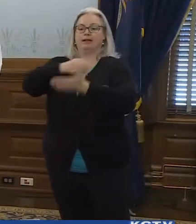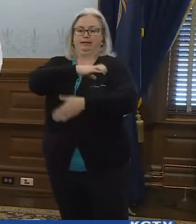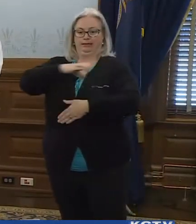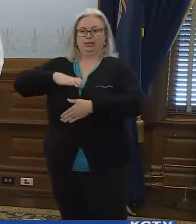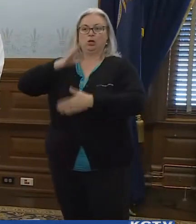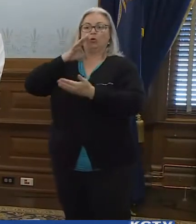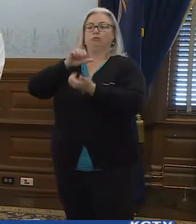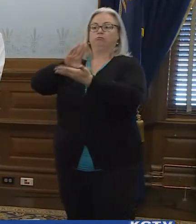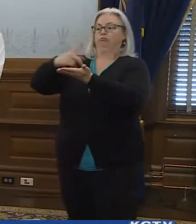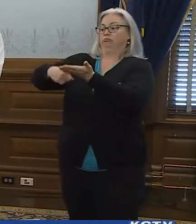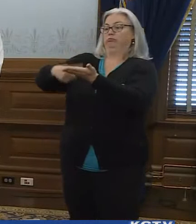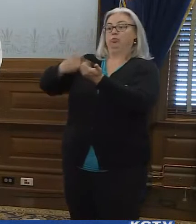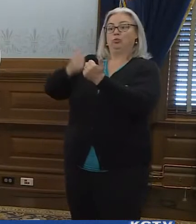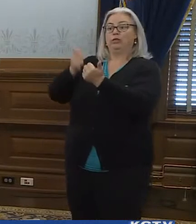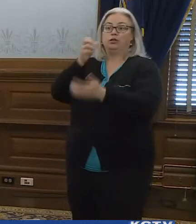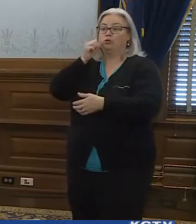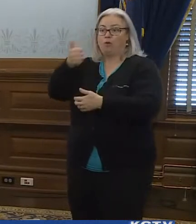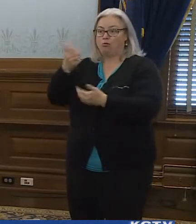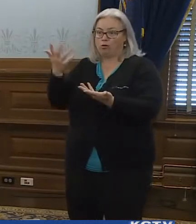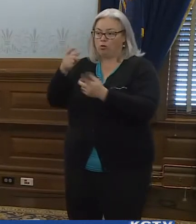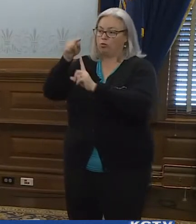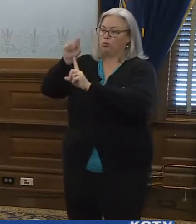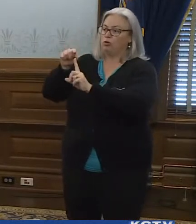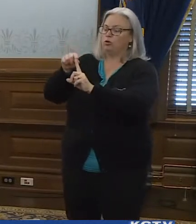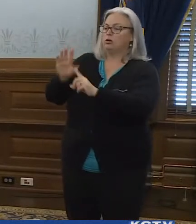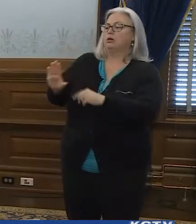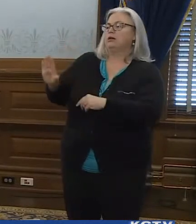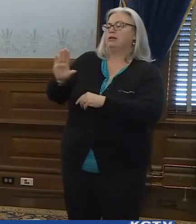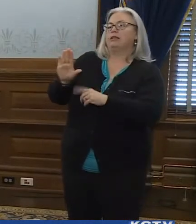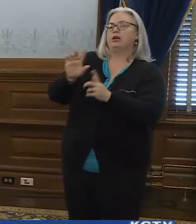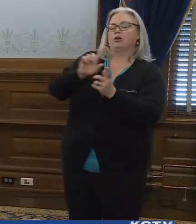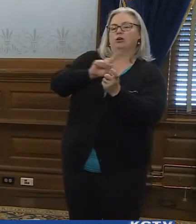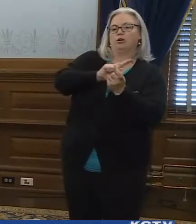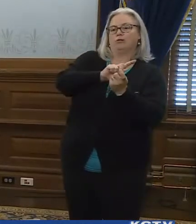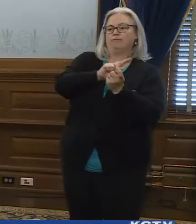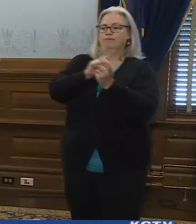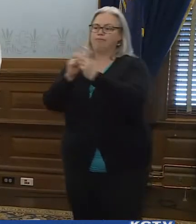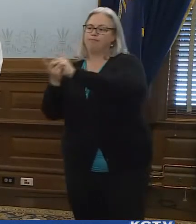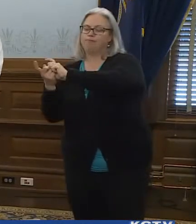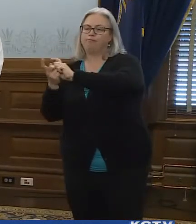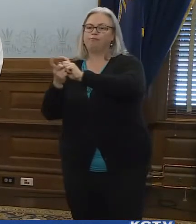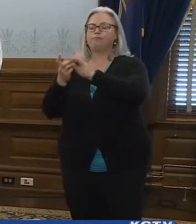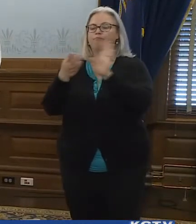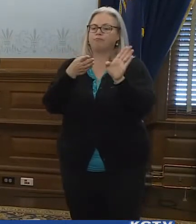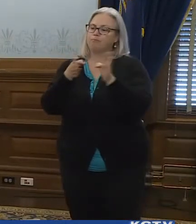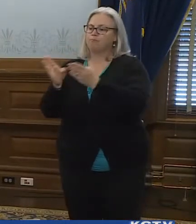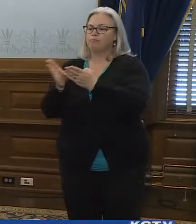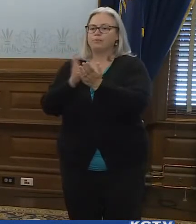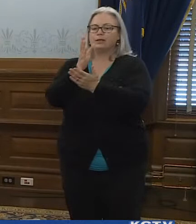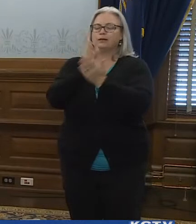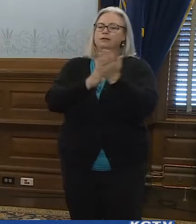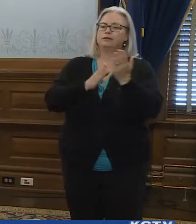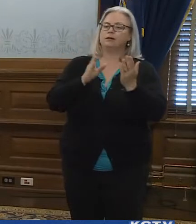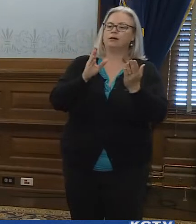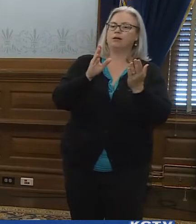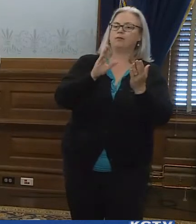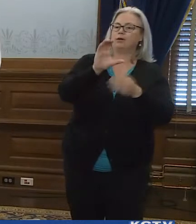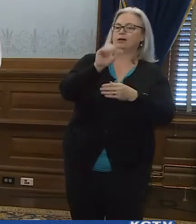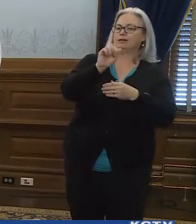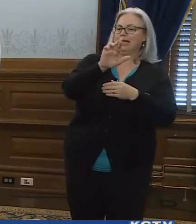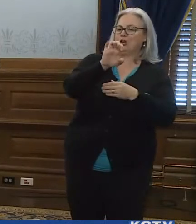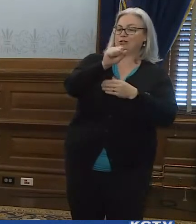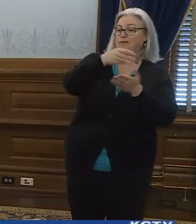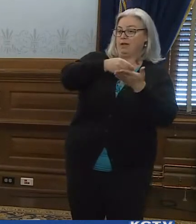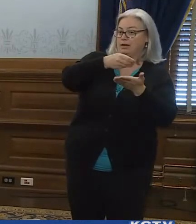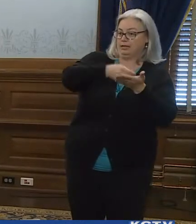dealing with tomorrow really is the shifting of some of the CARES